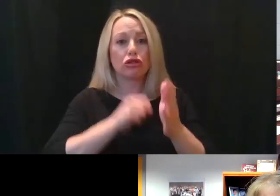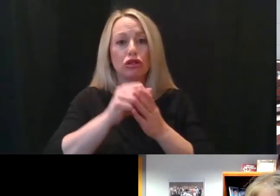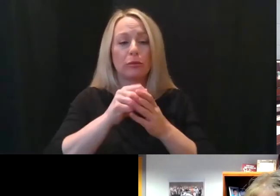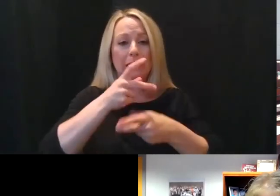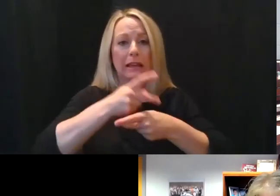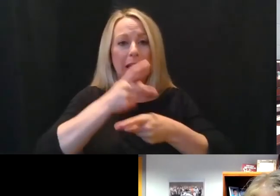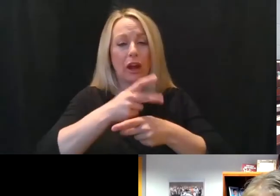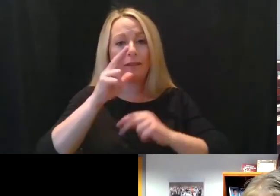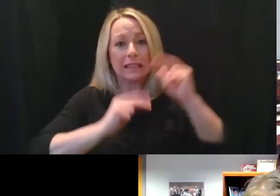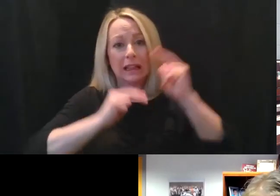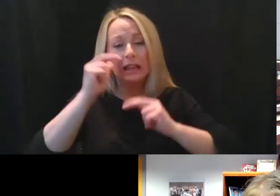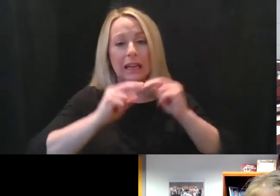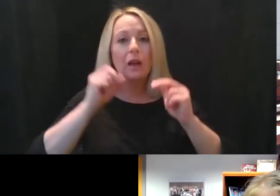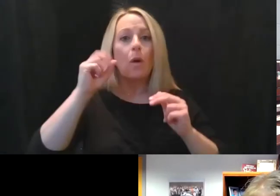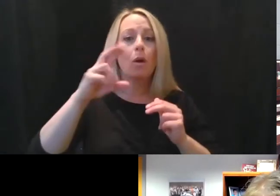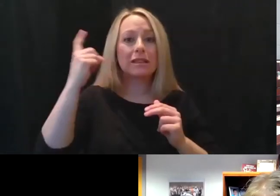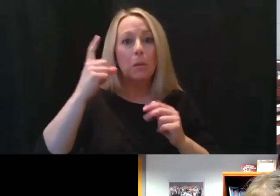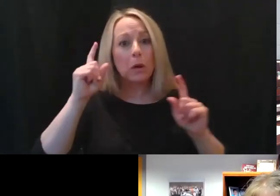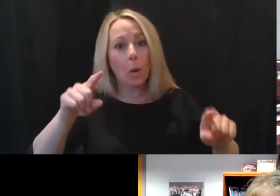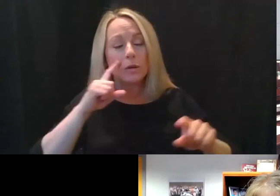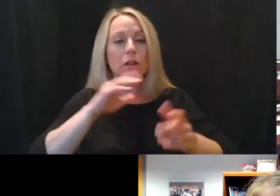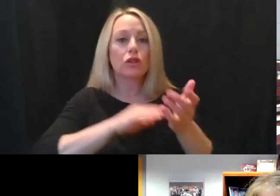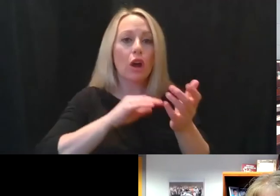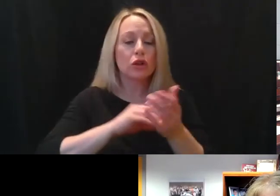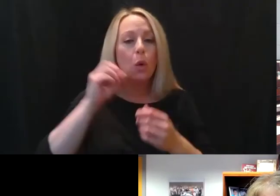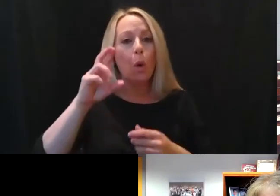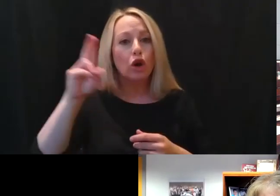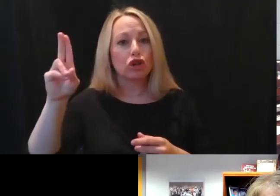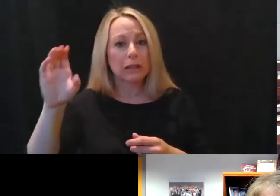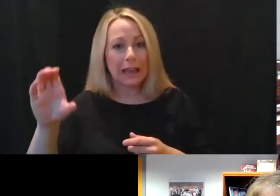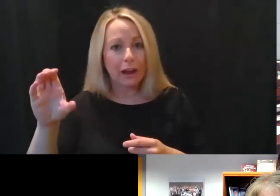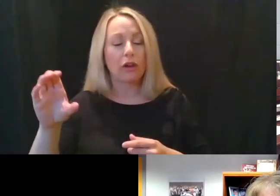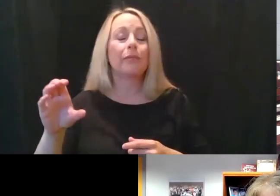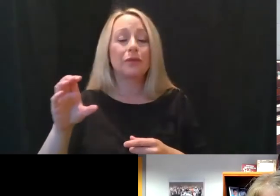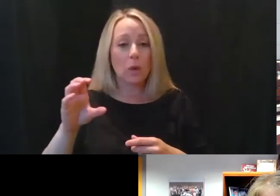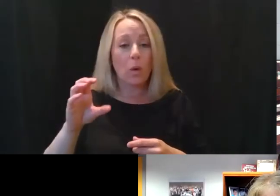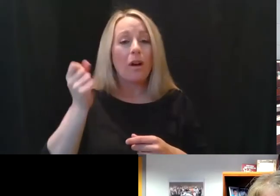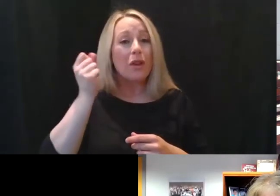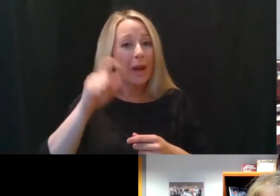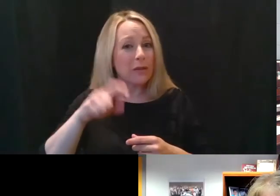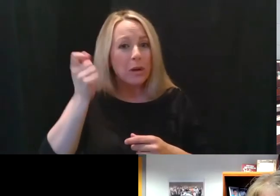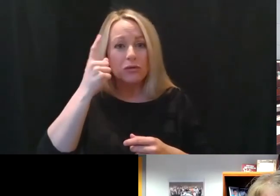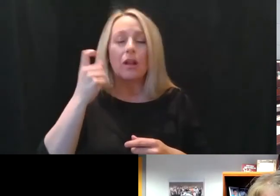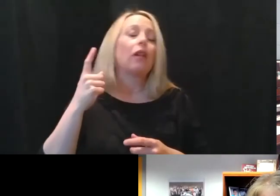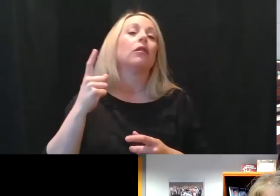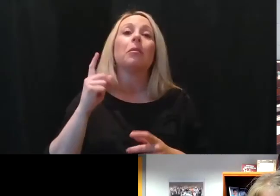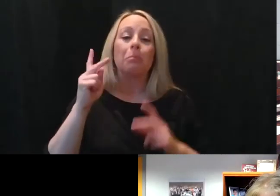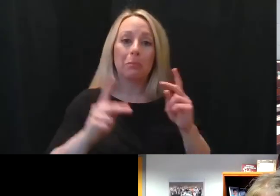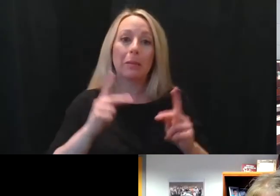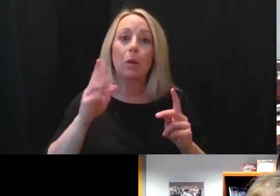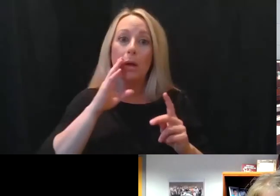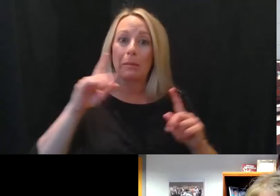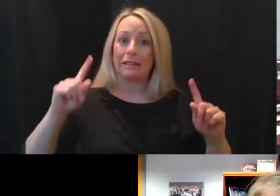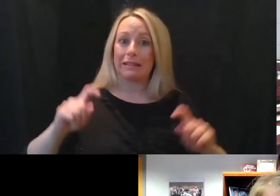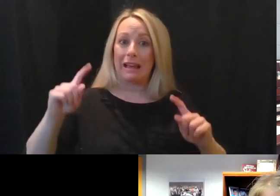Iowa, or someone going to their doctor or an urgent care. And so there are people that are going to be